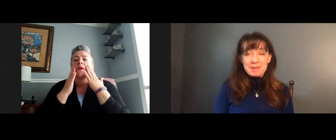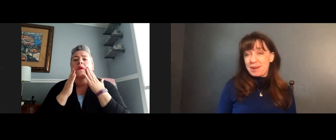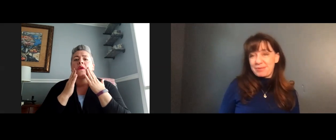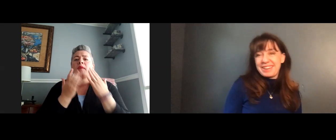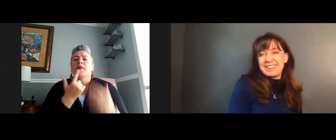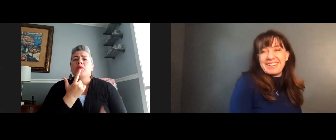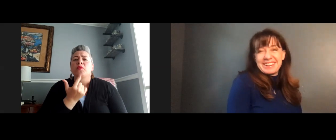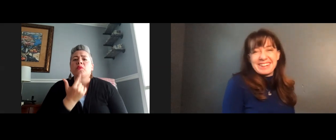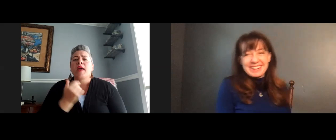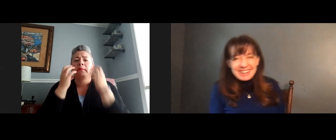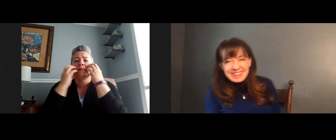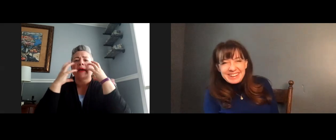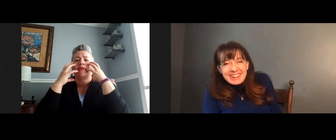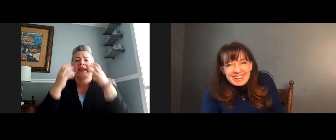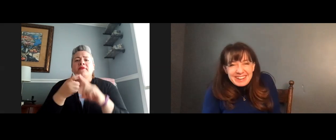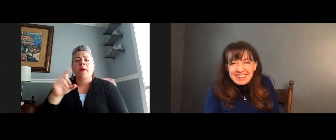a little bit puffy